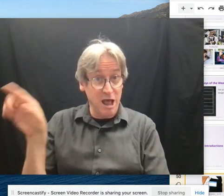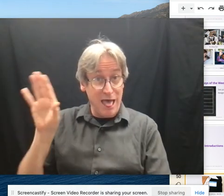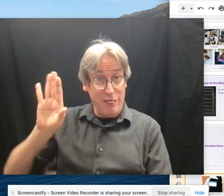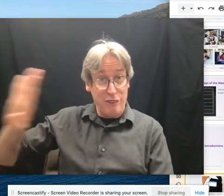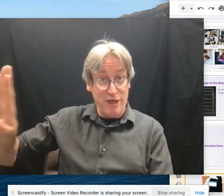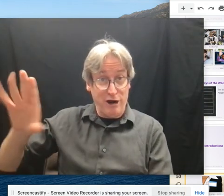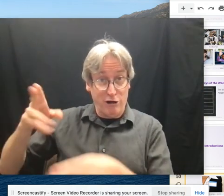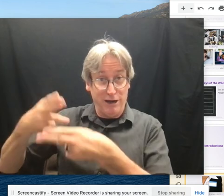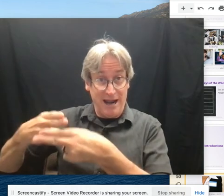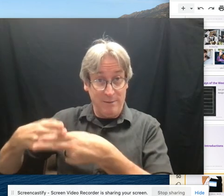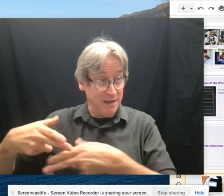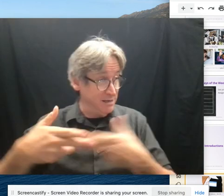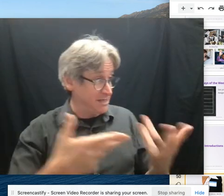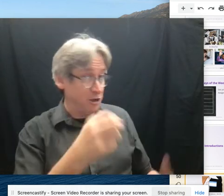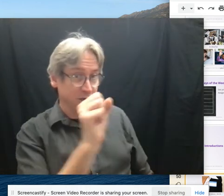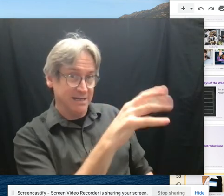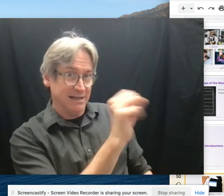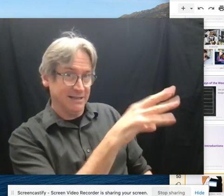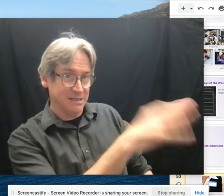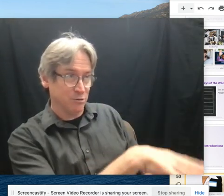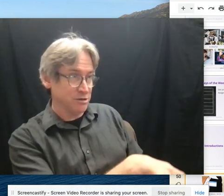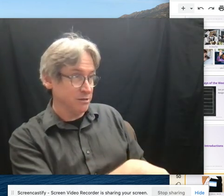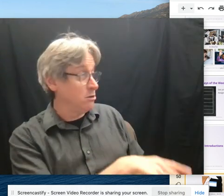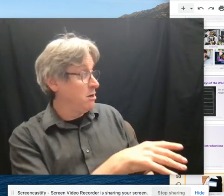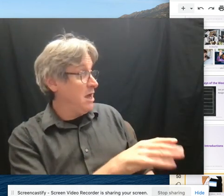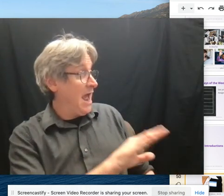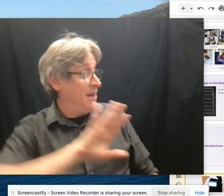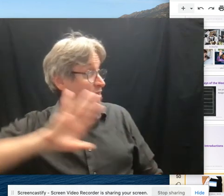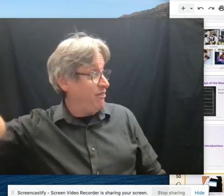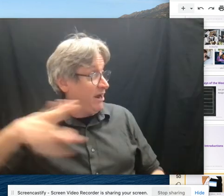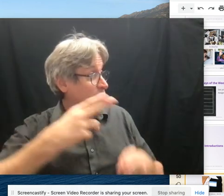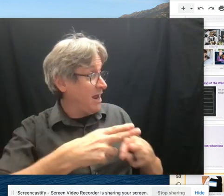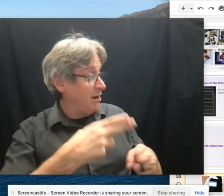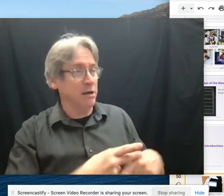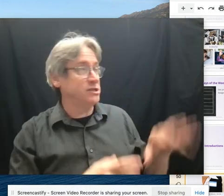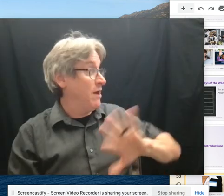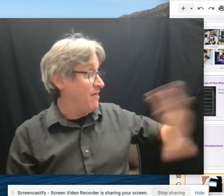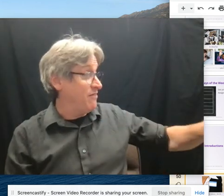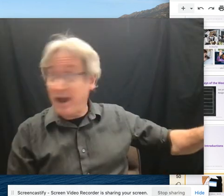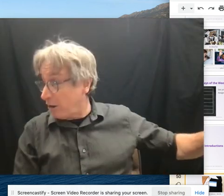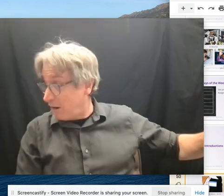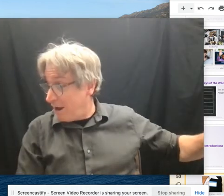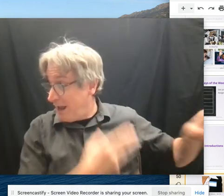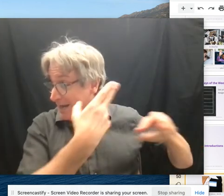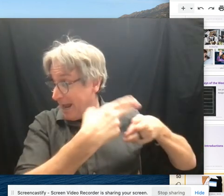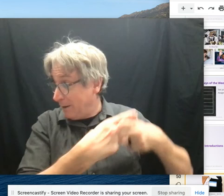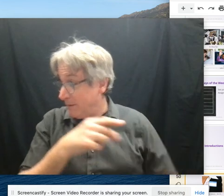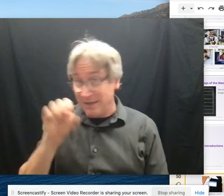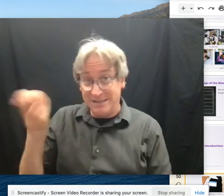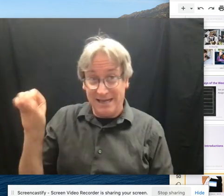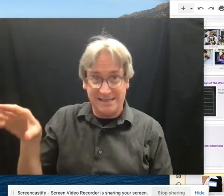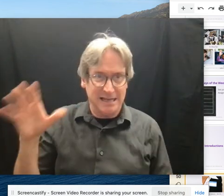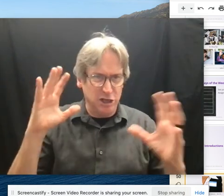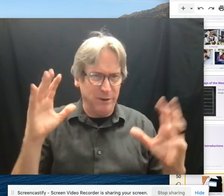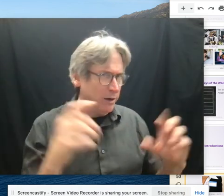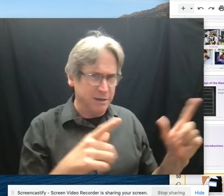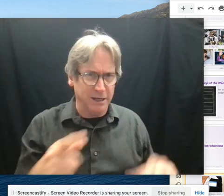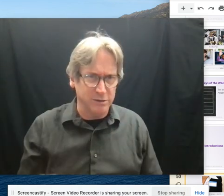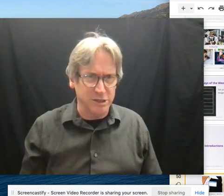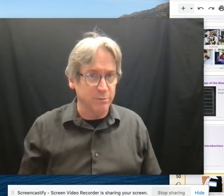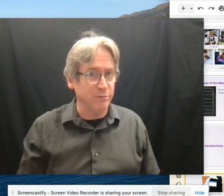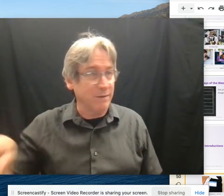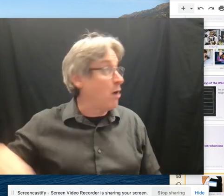person, their name is, and you're going to tell it to this person. And their name, and then their name is this. That's going to be